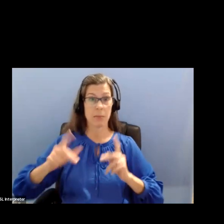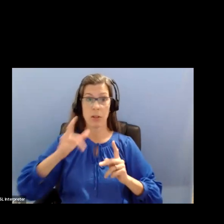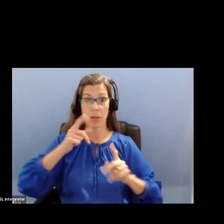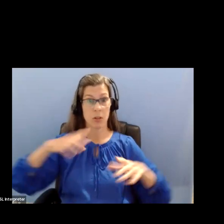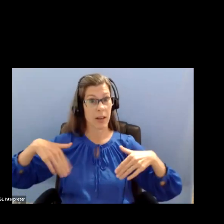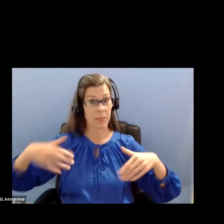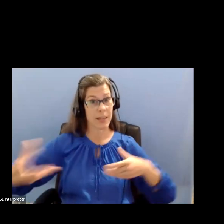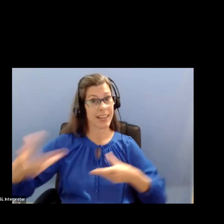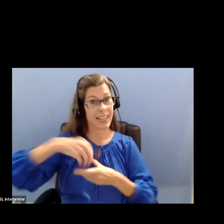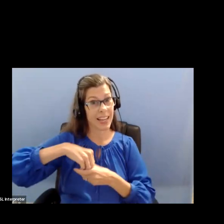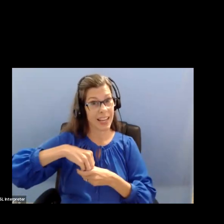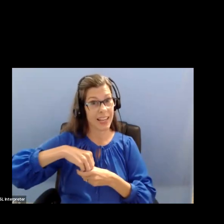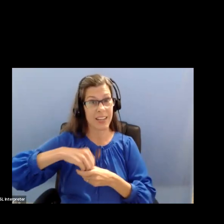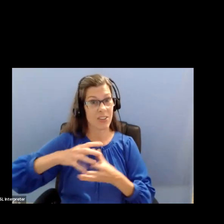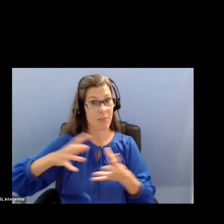engaged.